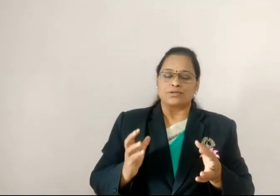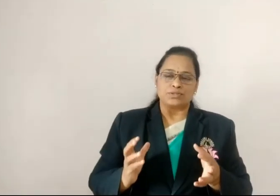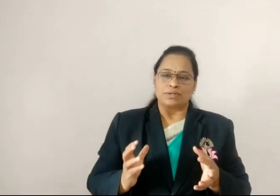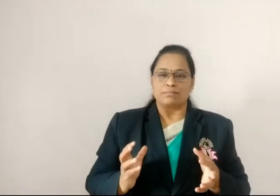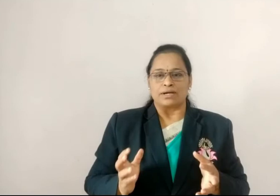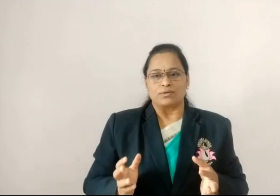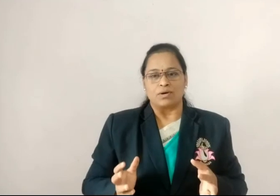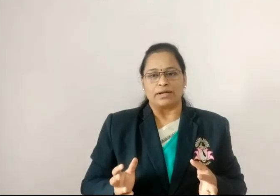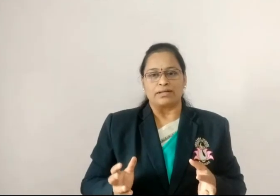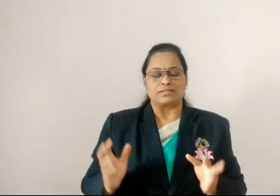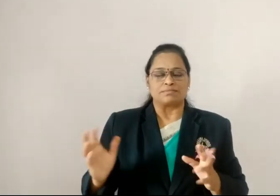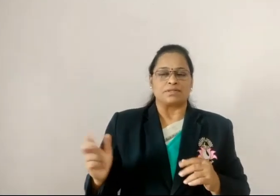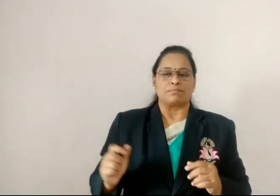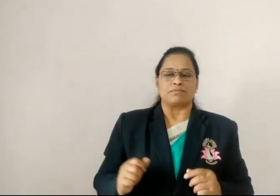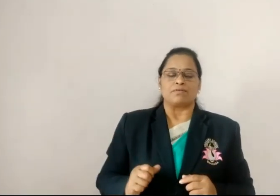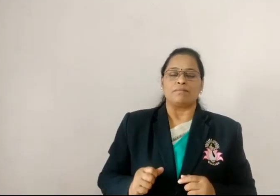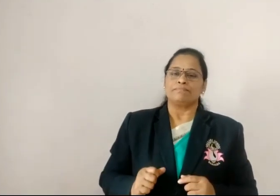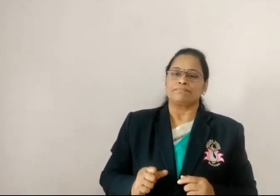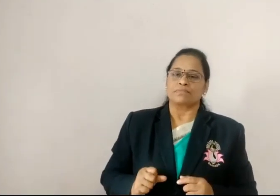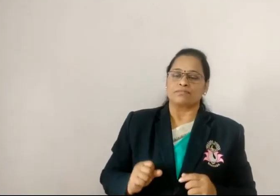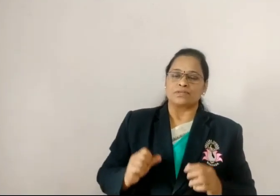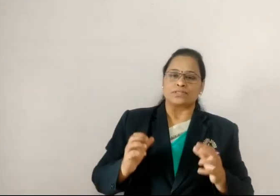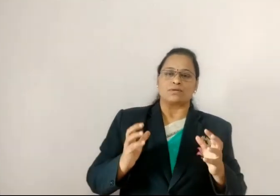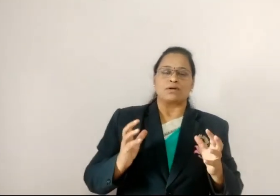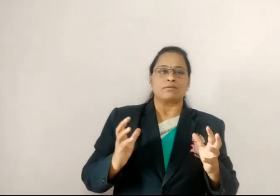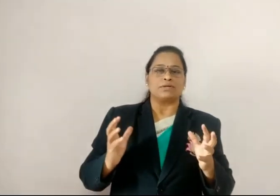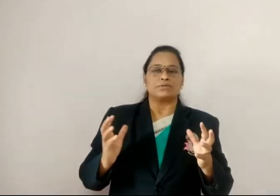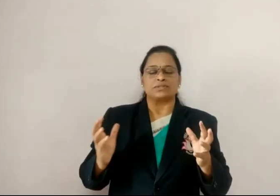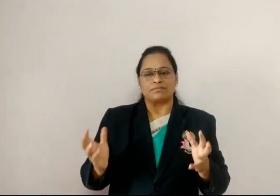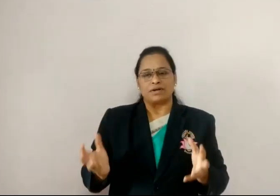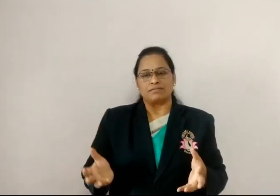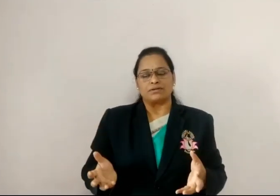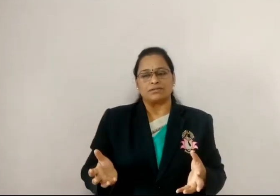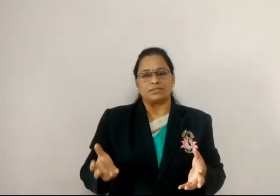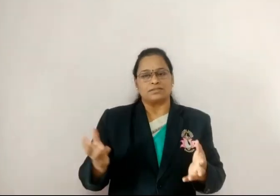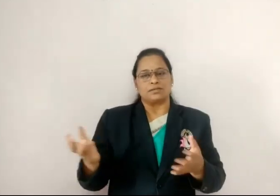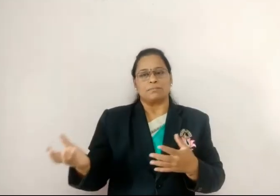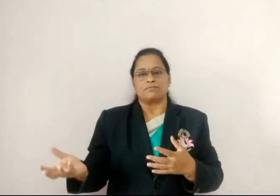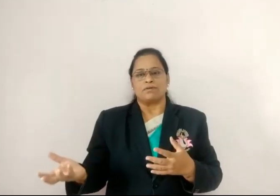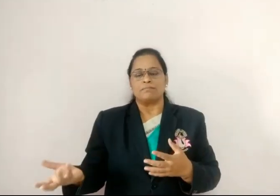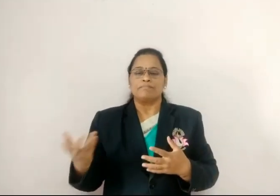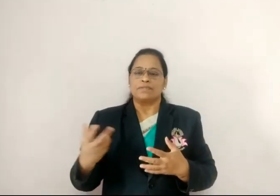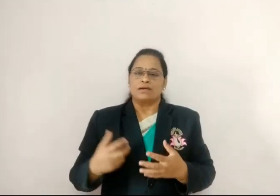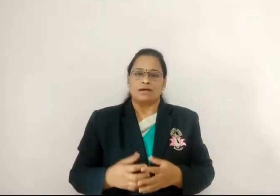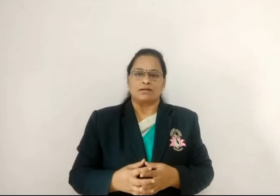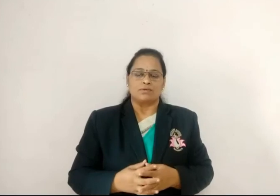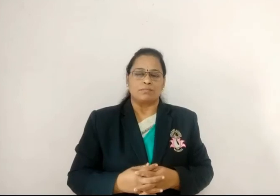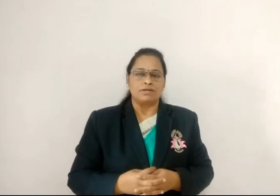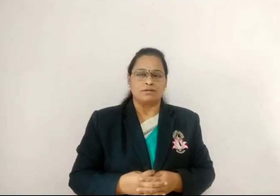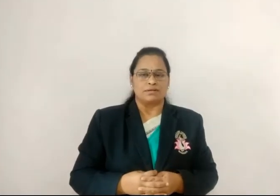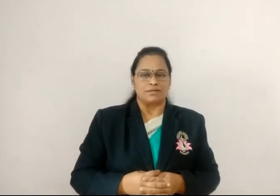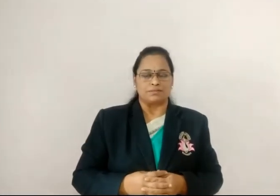usually microorganisms, they perform, which are not able to survive in oxygen, they perform anaerobic